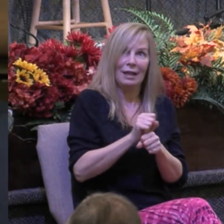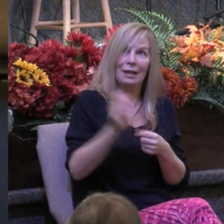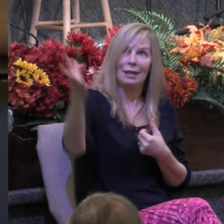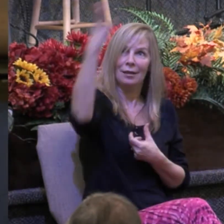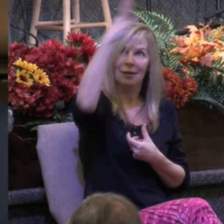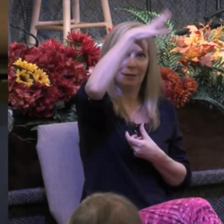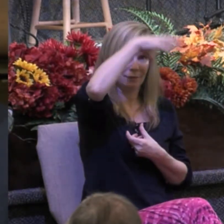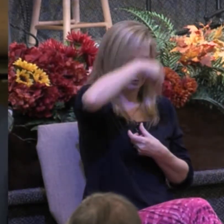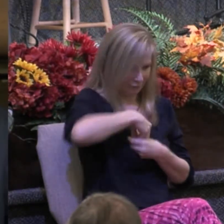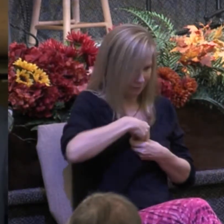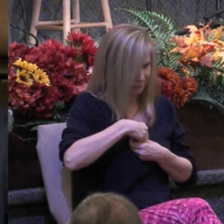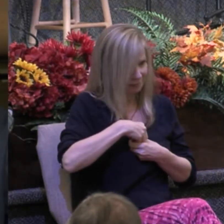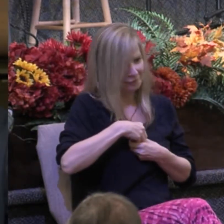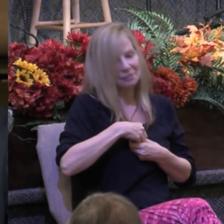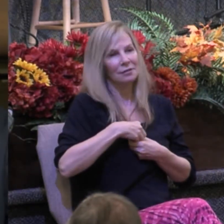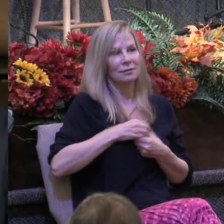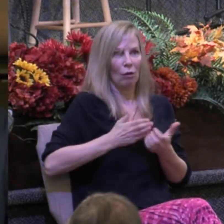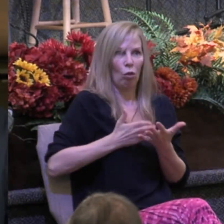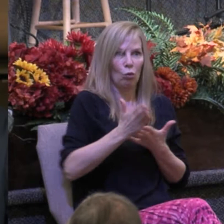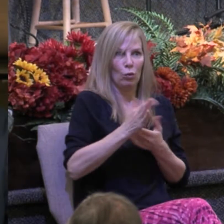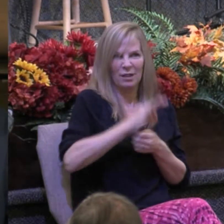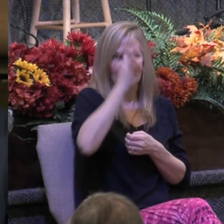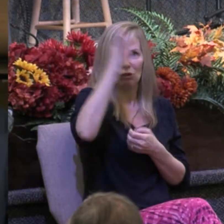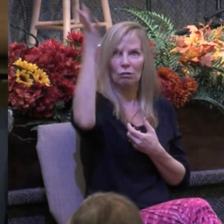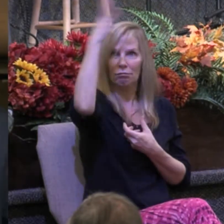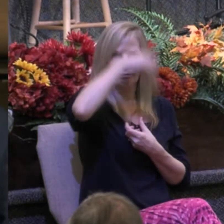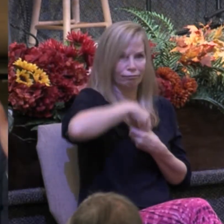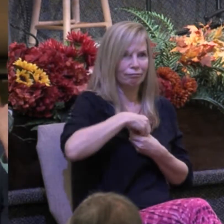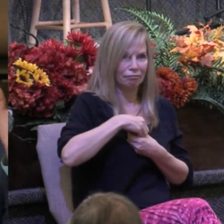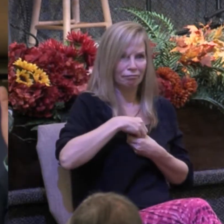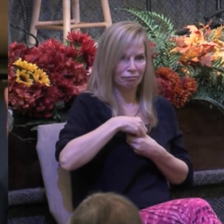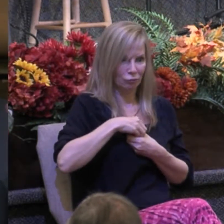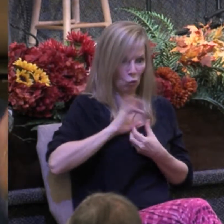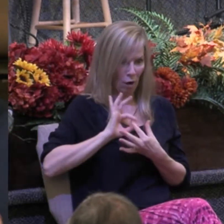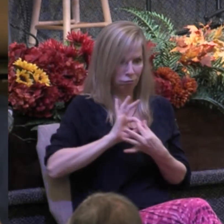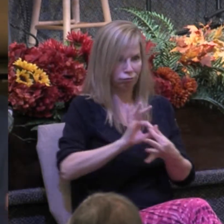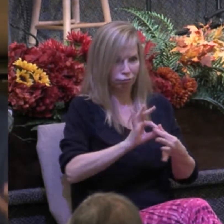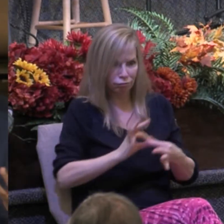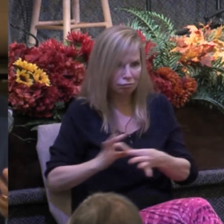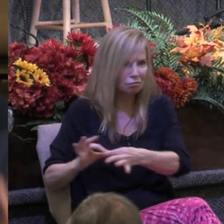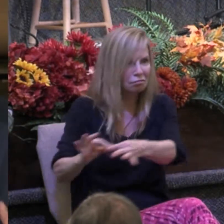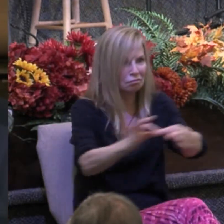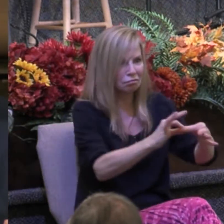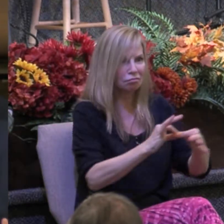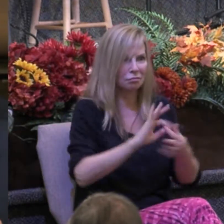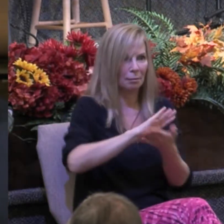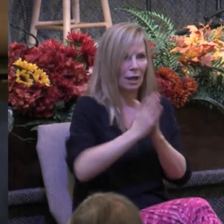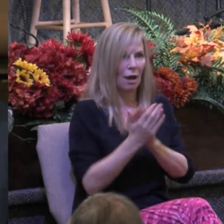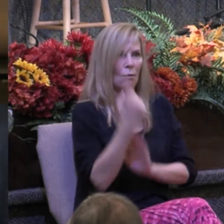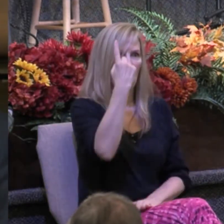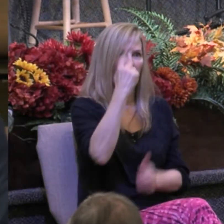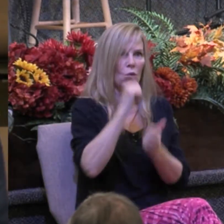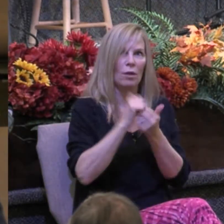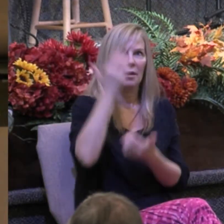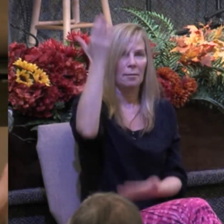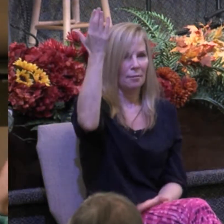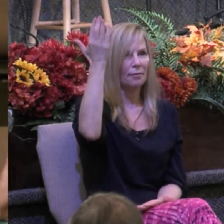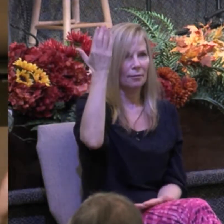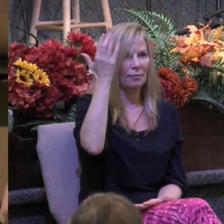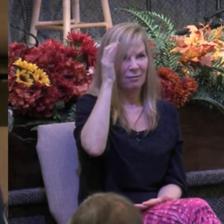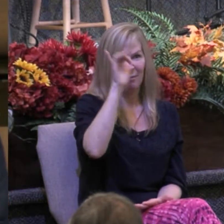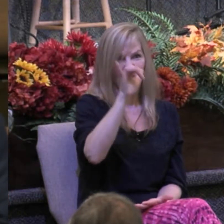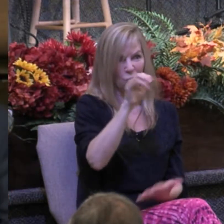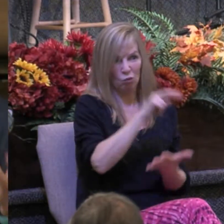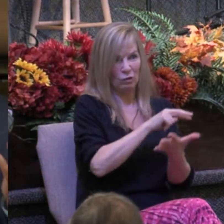them through the Holy Spirit, and they become one with him. This is what we